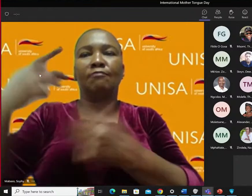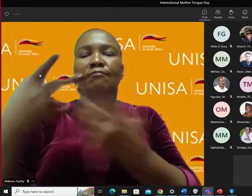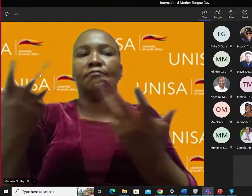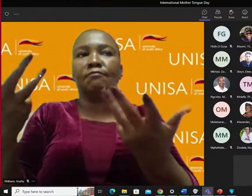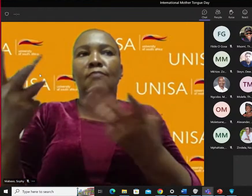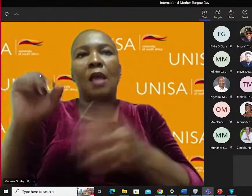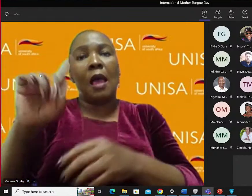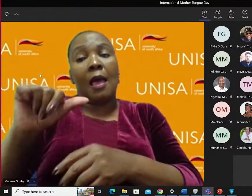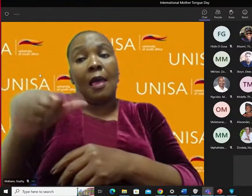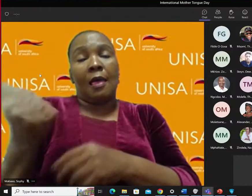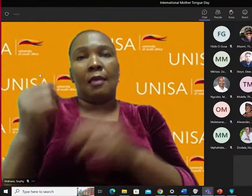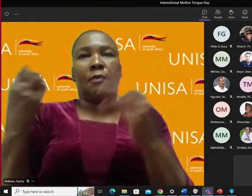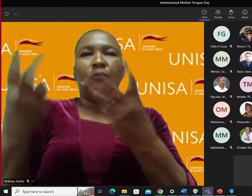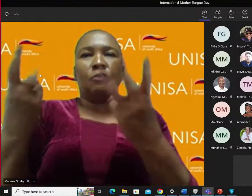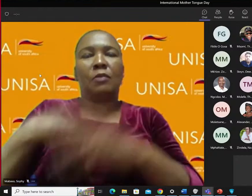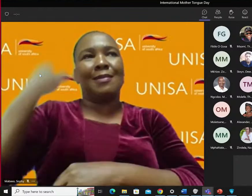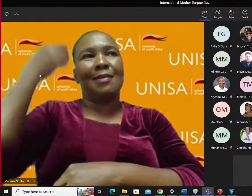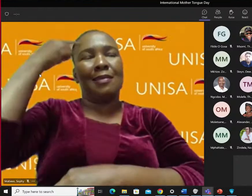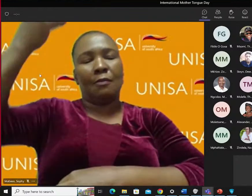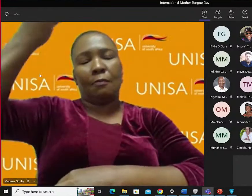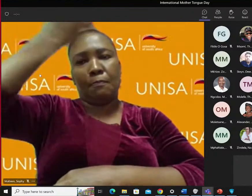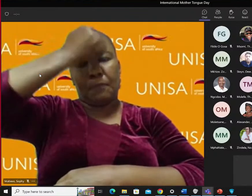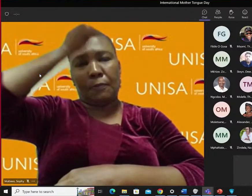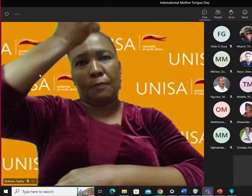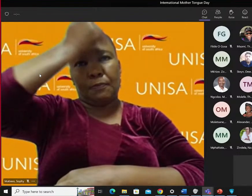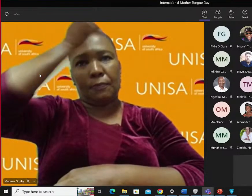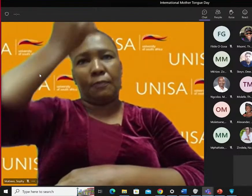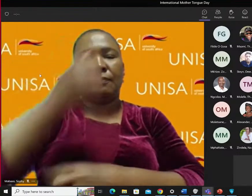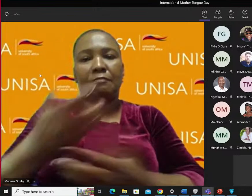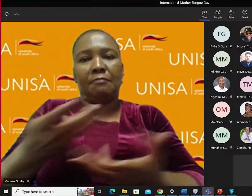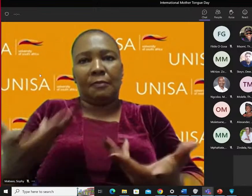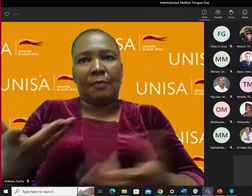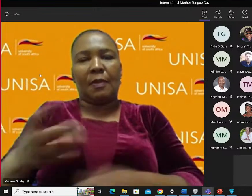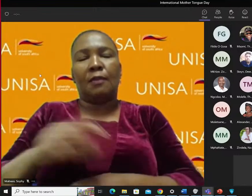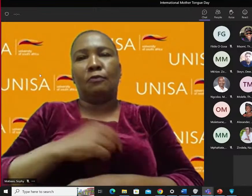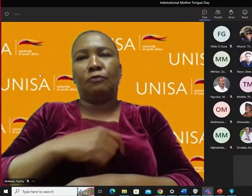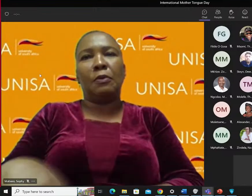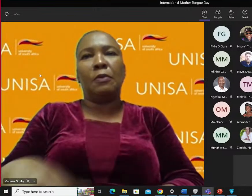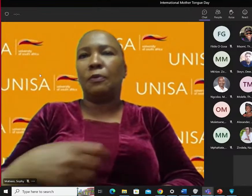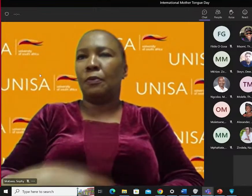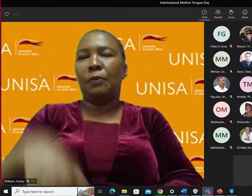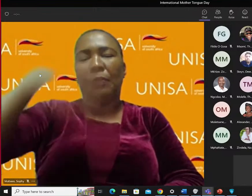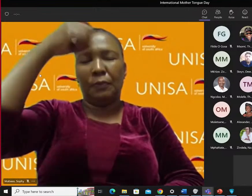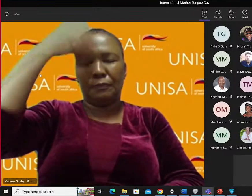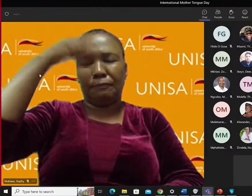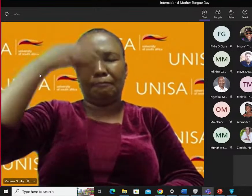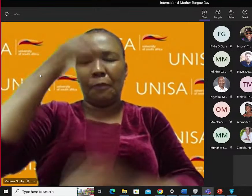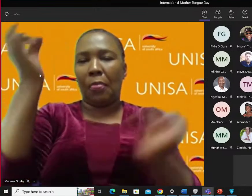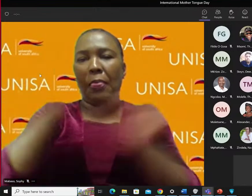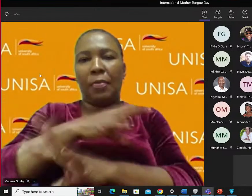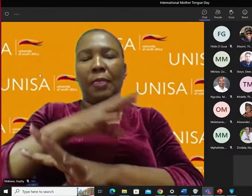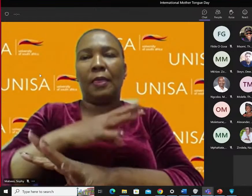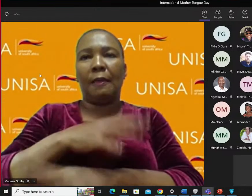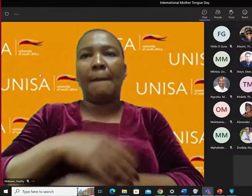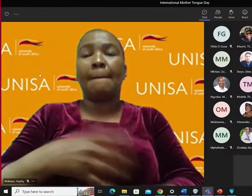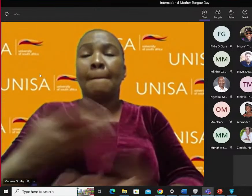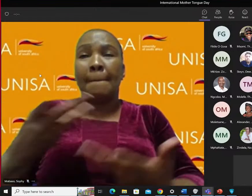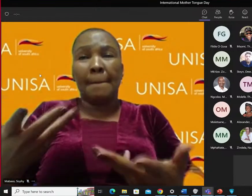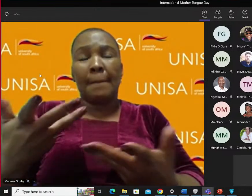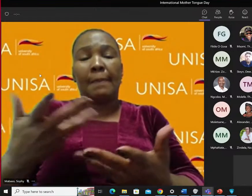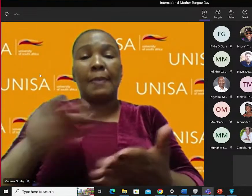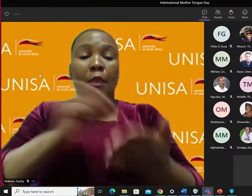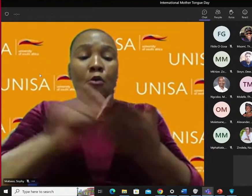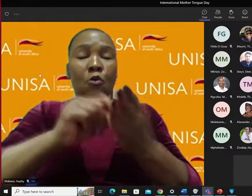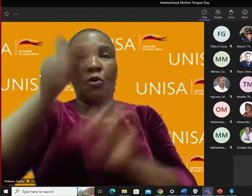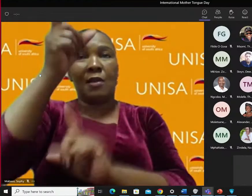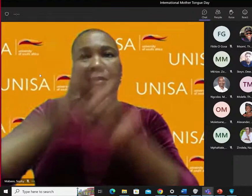people think that we are fools, we are stupid, we are not intelligent. So the authors that are